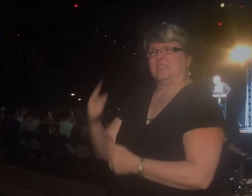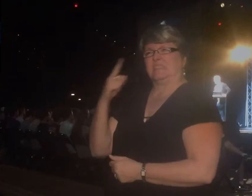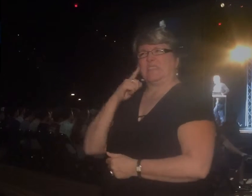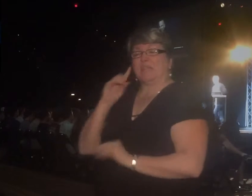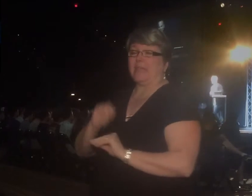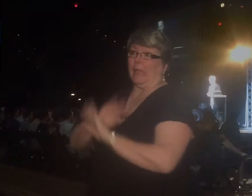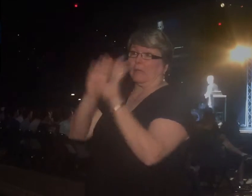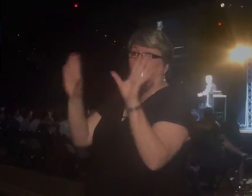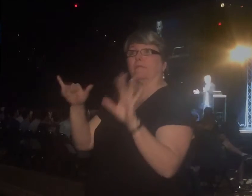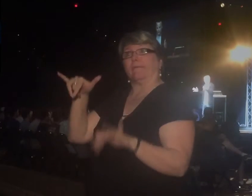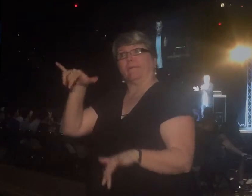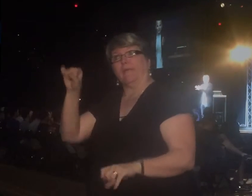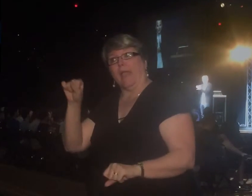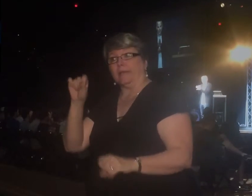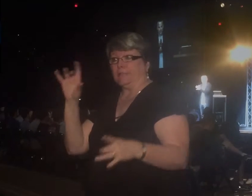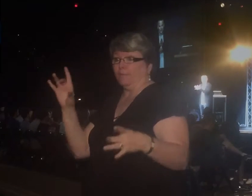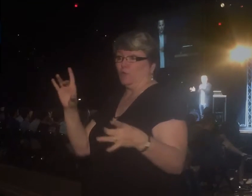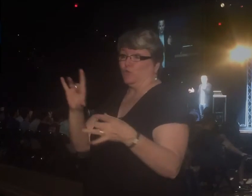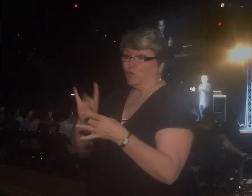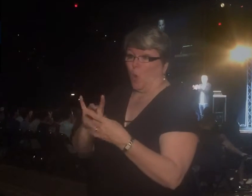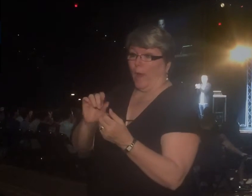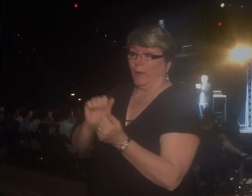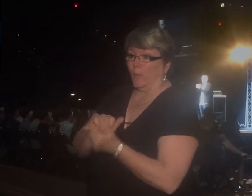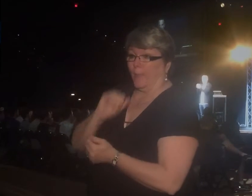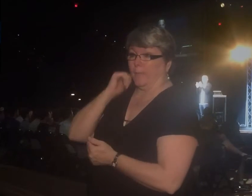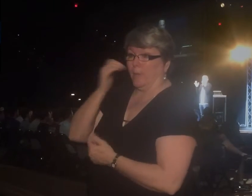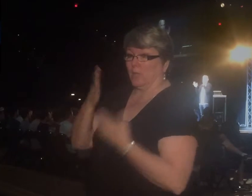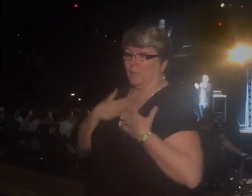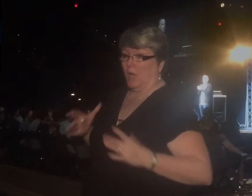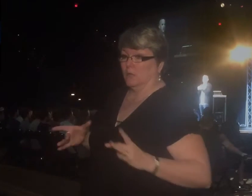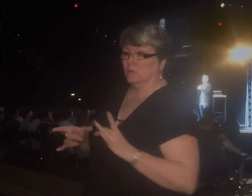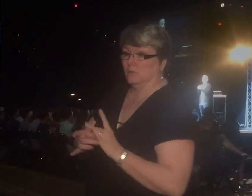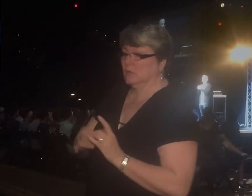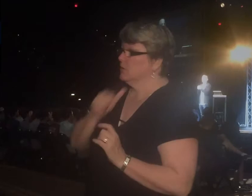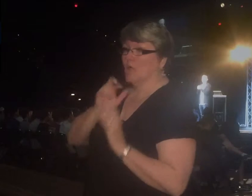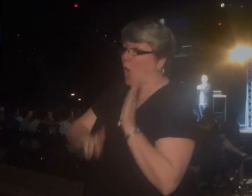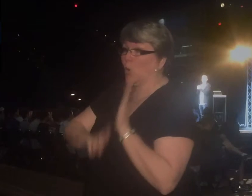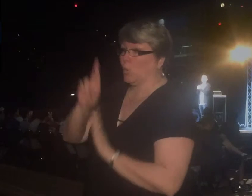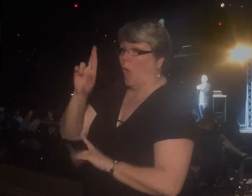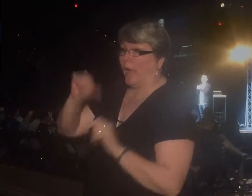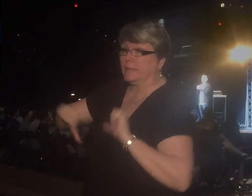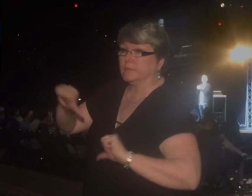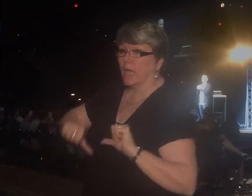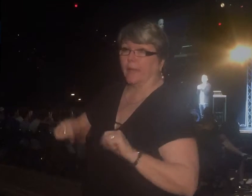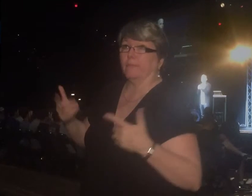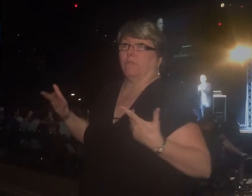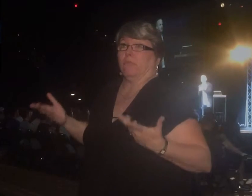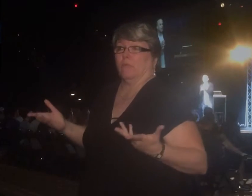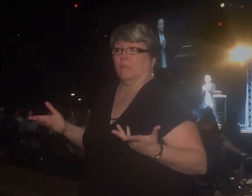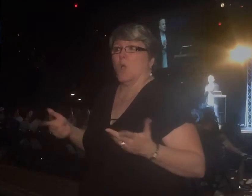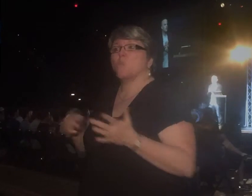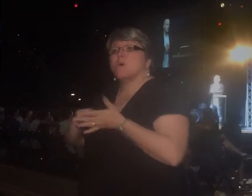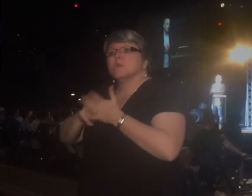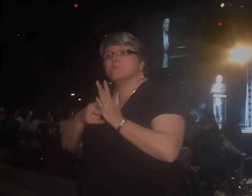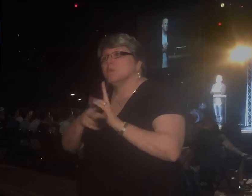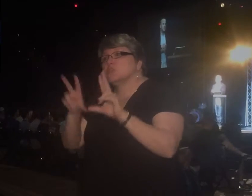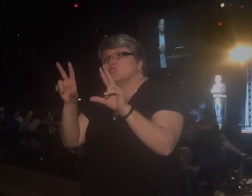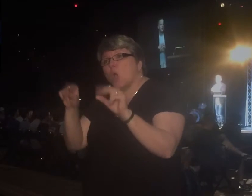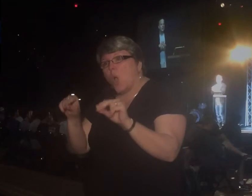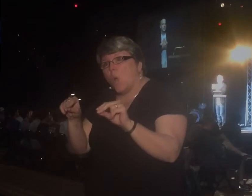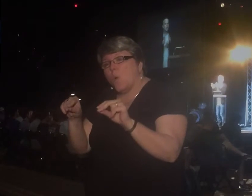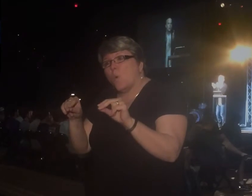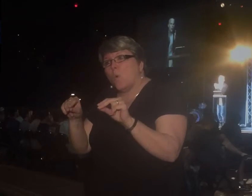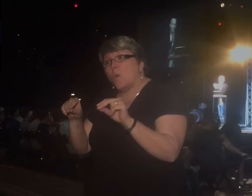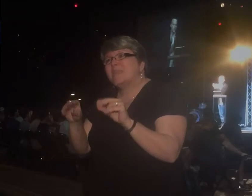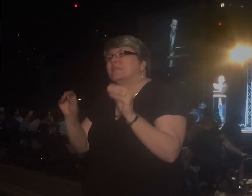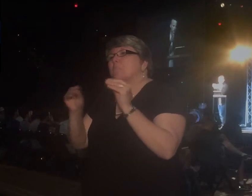her? And it sounds like an obvious statement. Yeah, if you join with a prostitute, you become one body. That's not rocket science, Paul. What